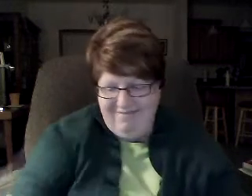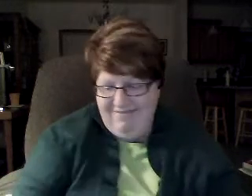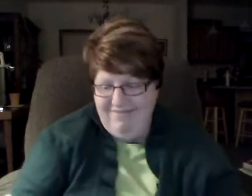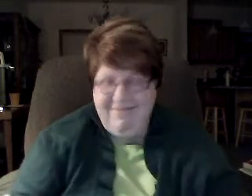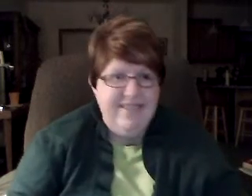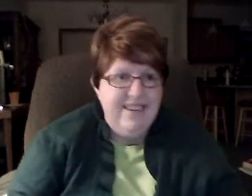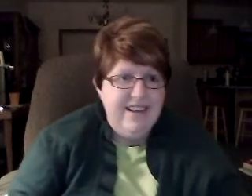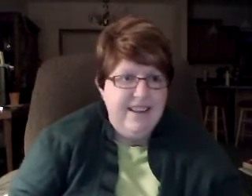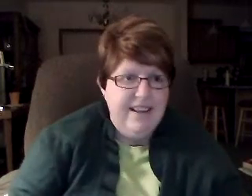Hey, You